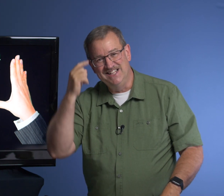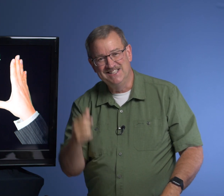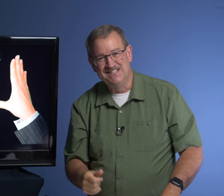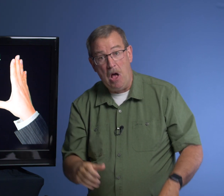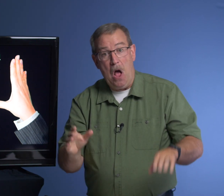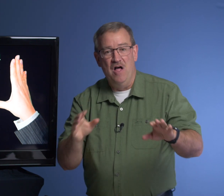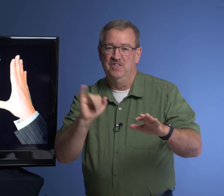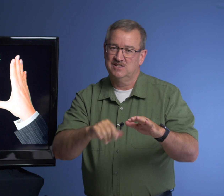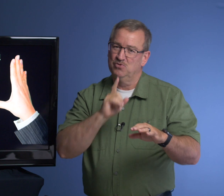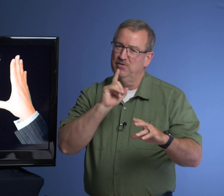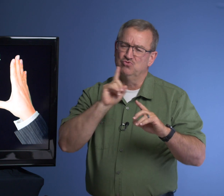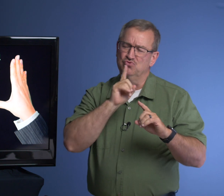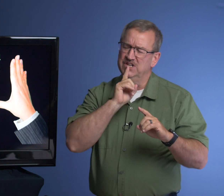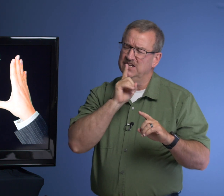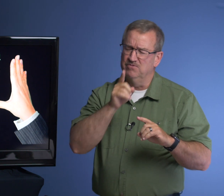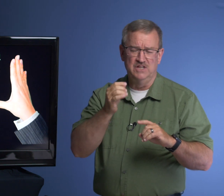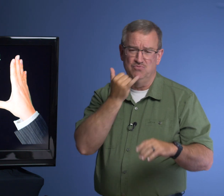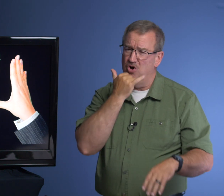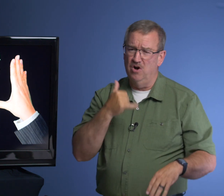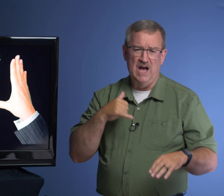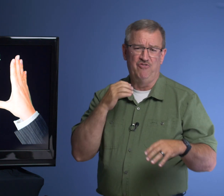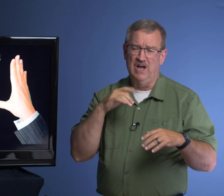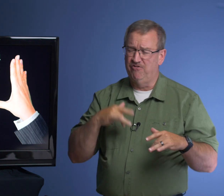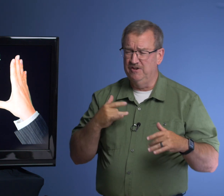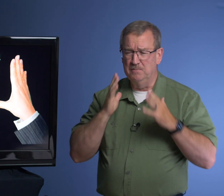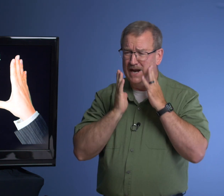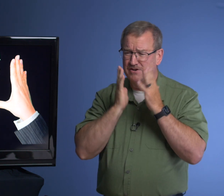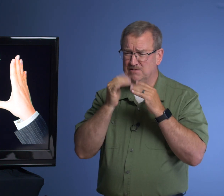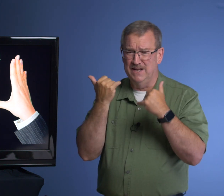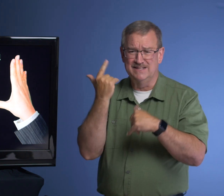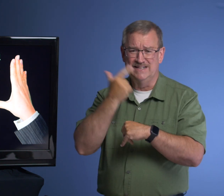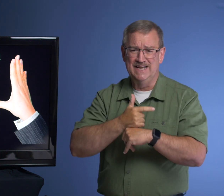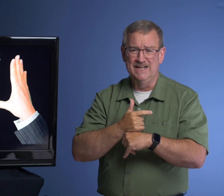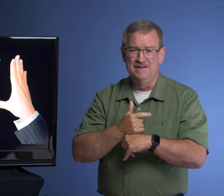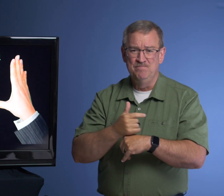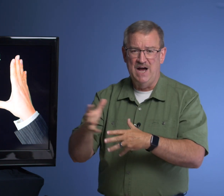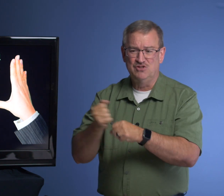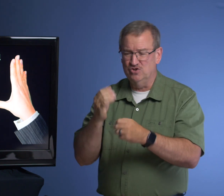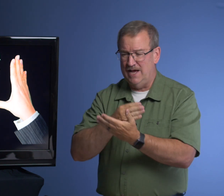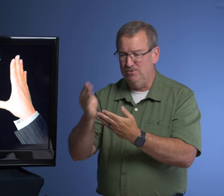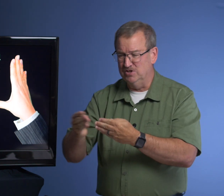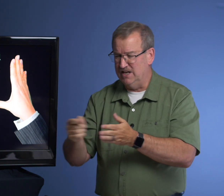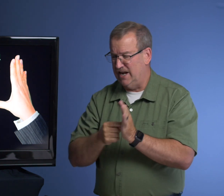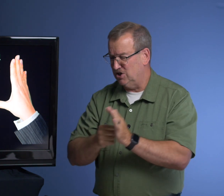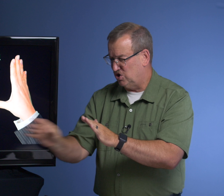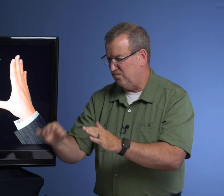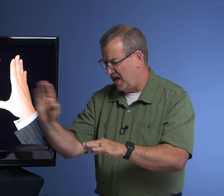$1,570. This is where I was really, really wrong. I feel embarrassed about it today. I took that bulletin and